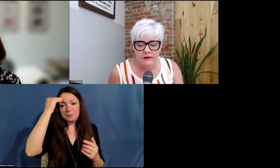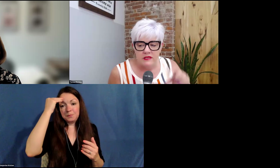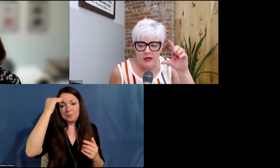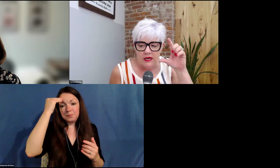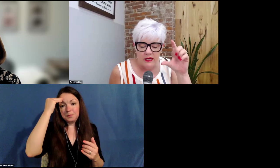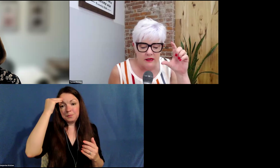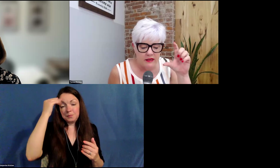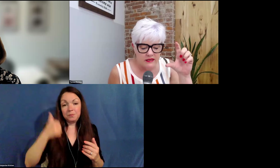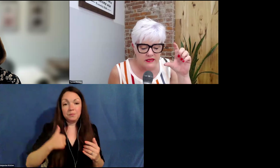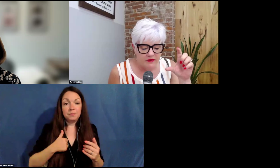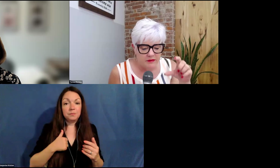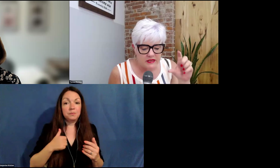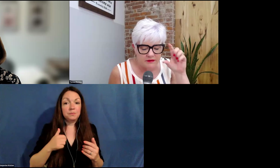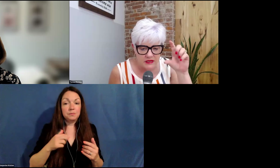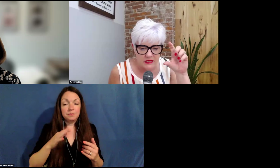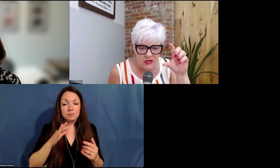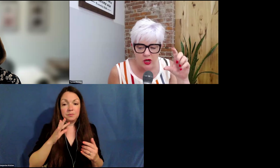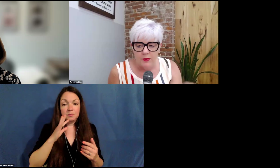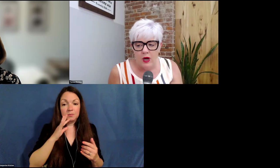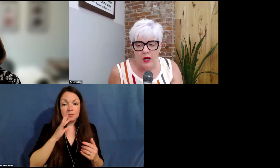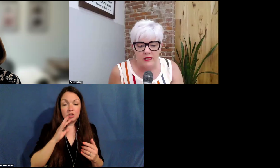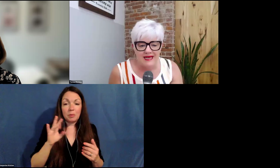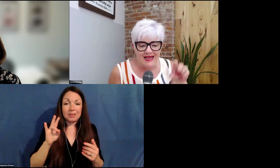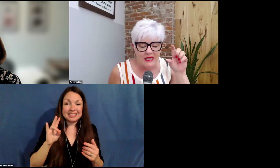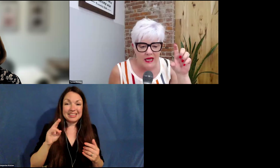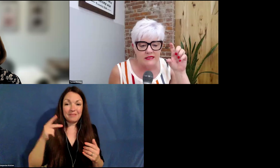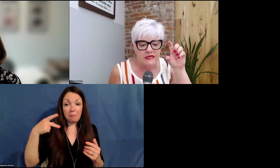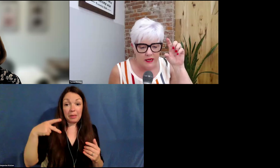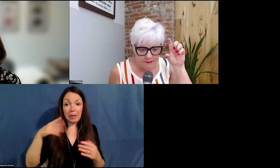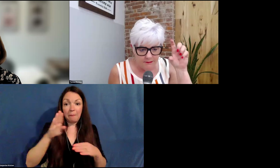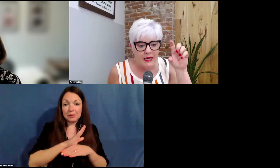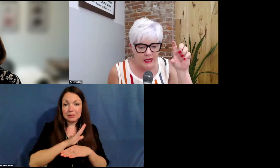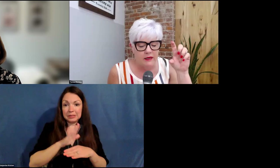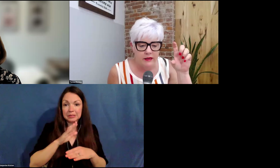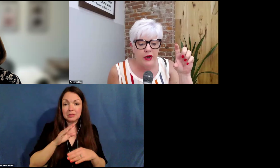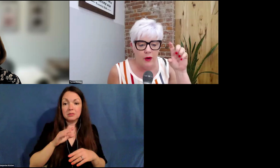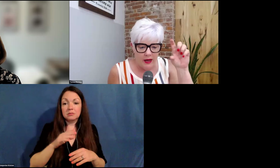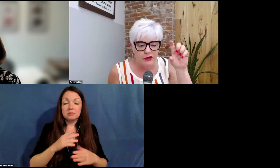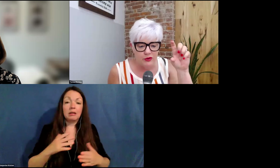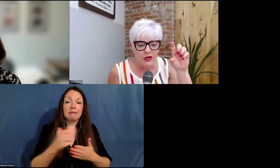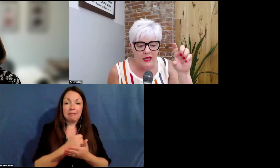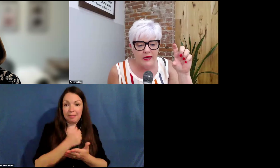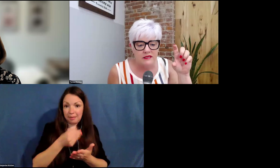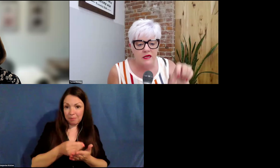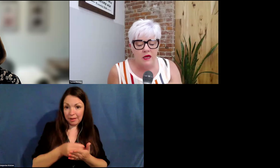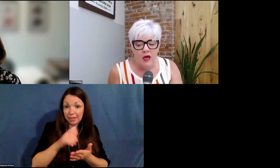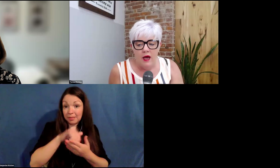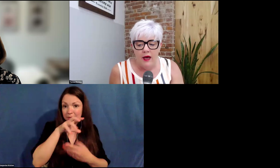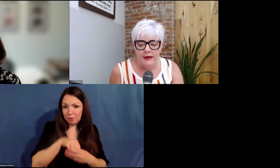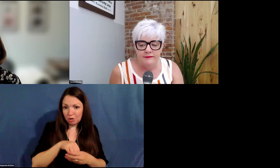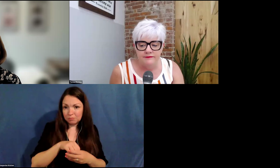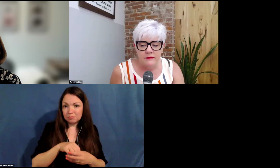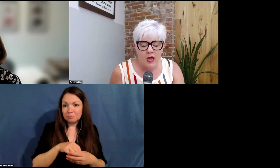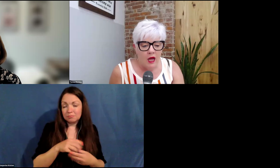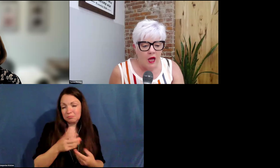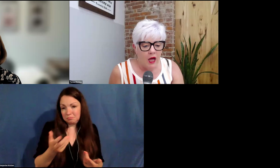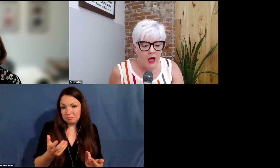when I was talking in the 7 P's of business on your product and collecting money, how do you collect?